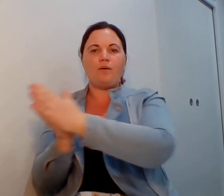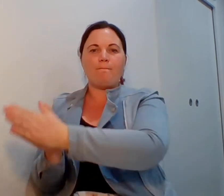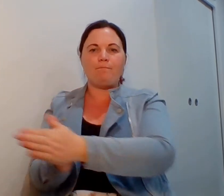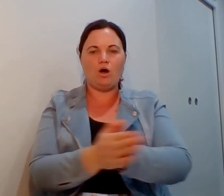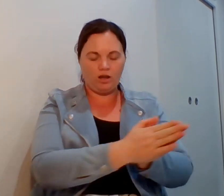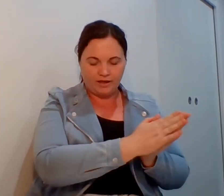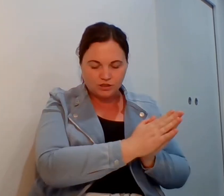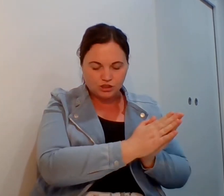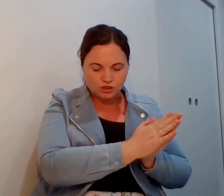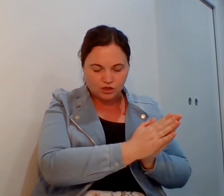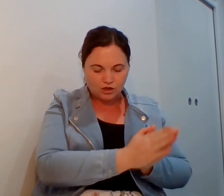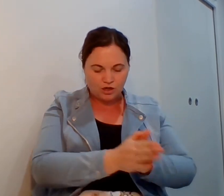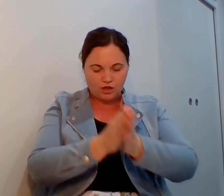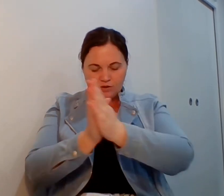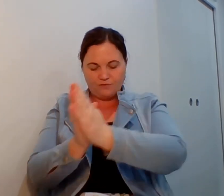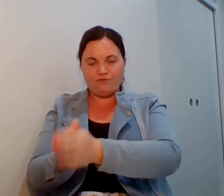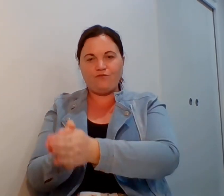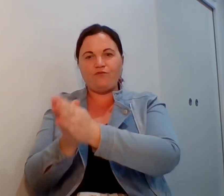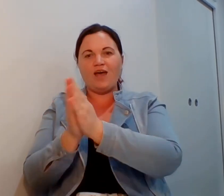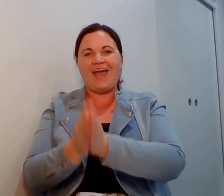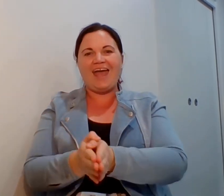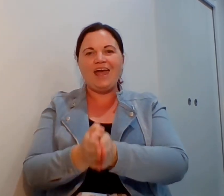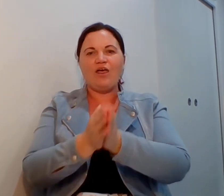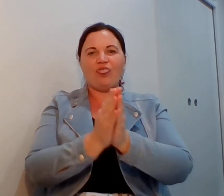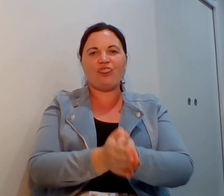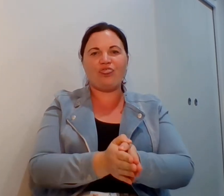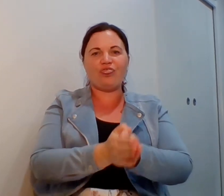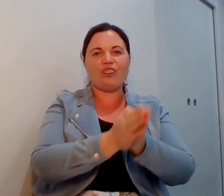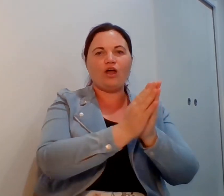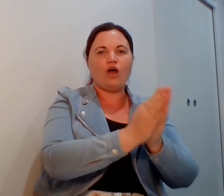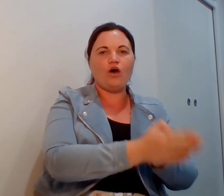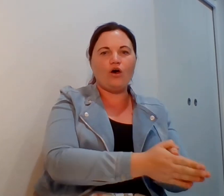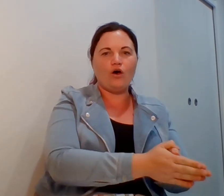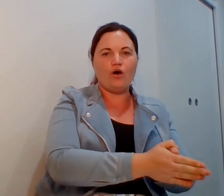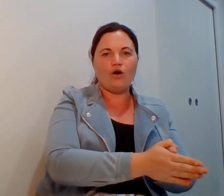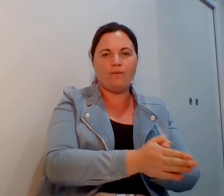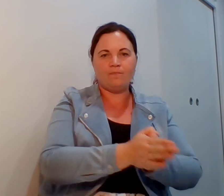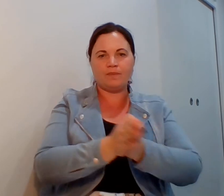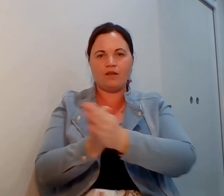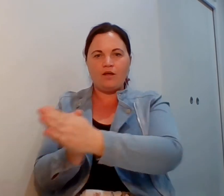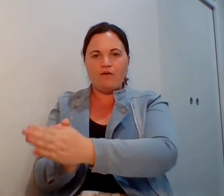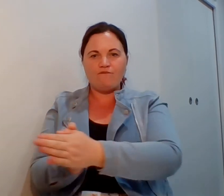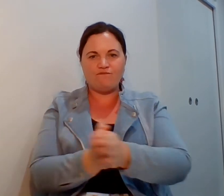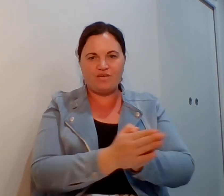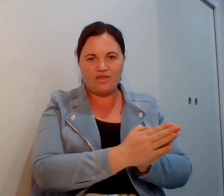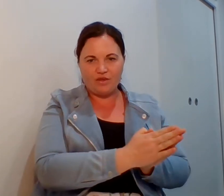Polish. S, E, S, Ö. Feather.